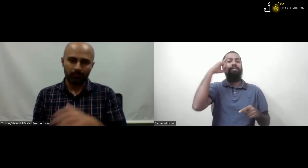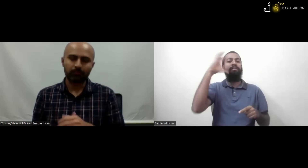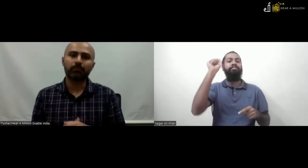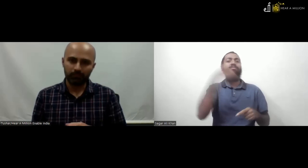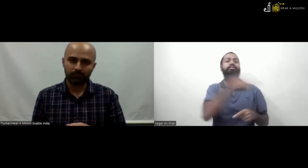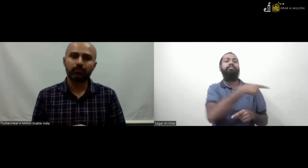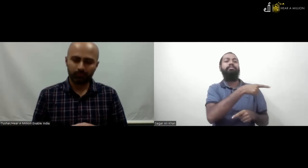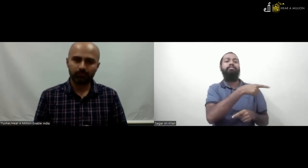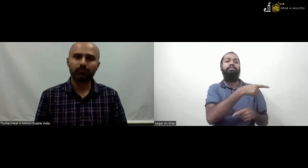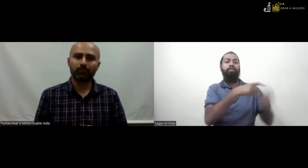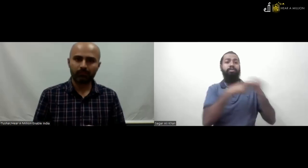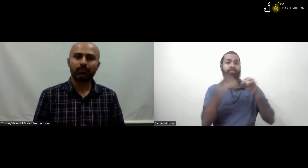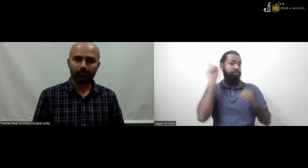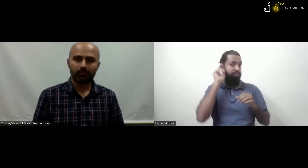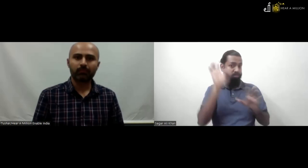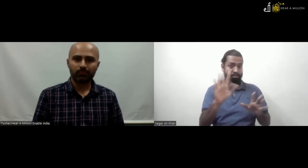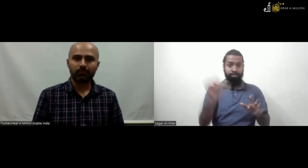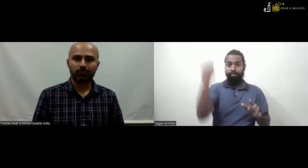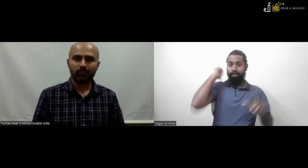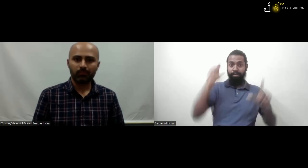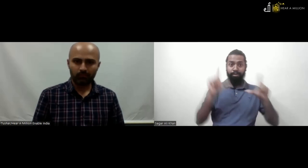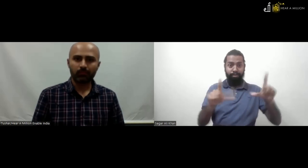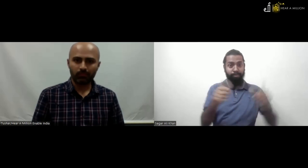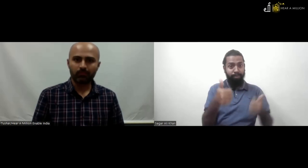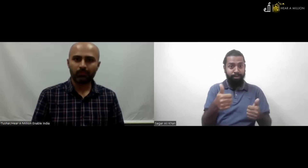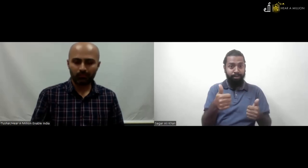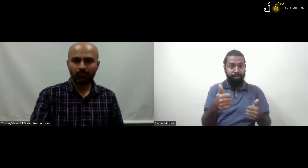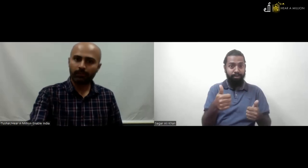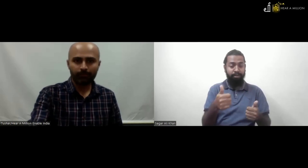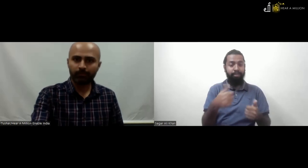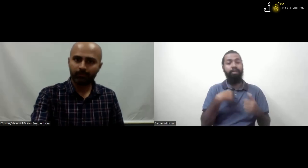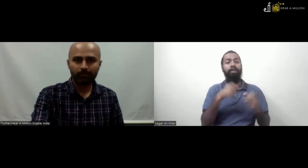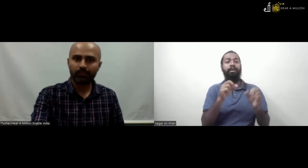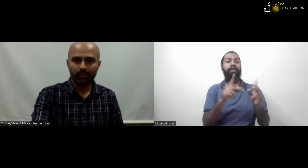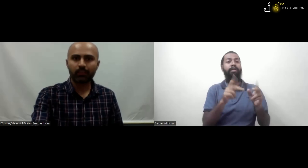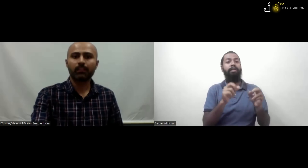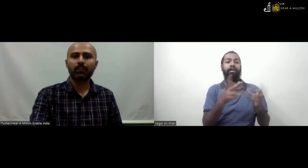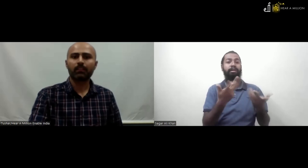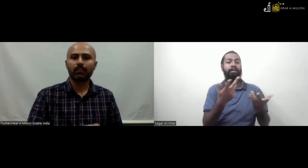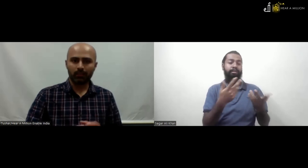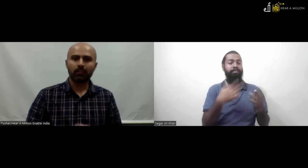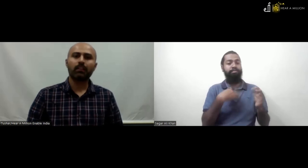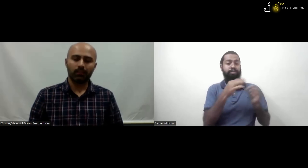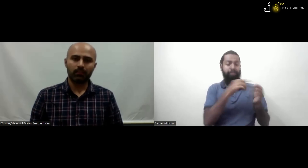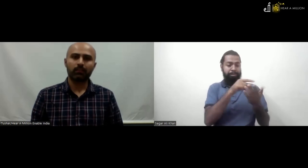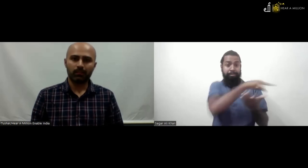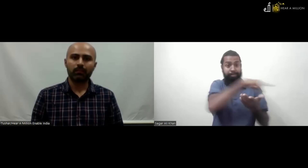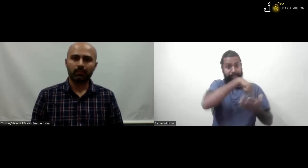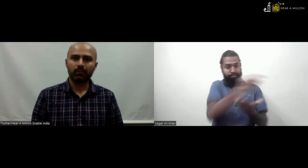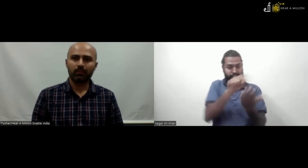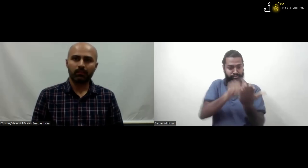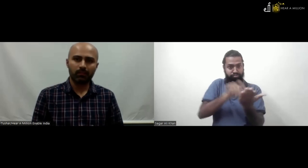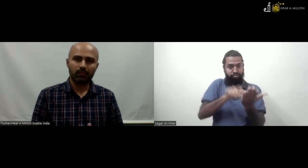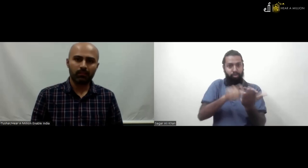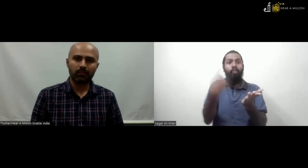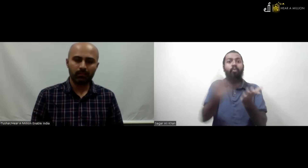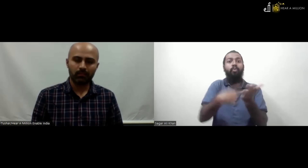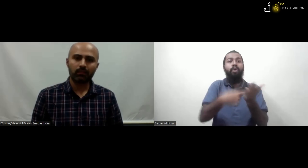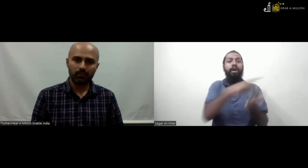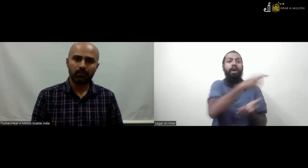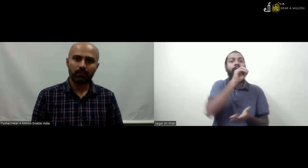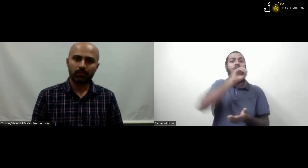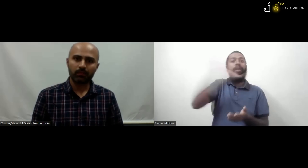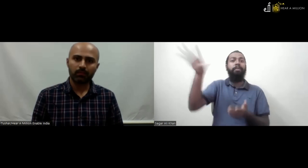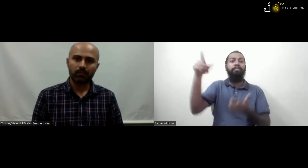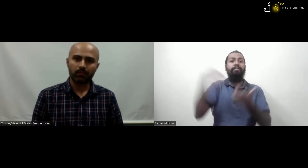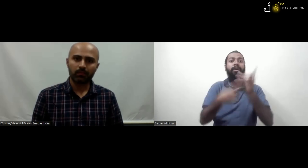passed that irrespective of whether being deaf, if you use hearing aids, you have the poster behind in the car and use the rear view